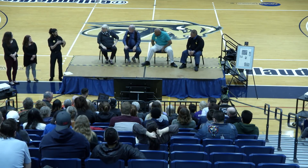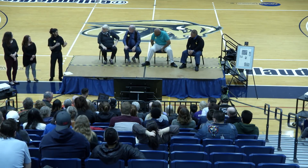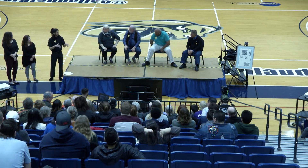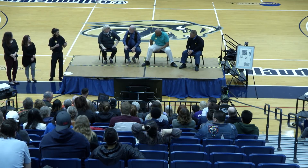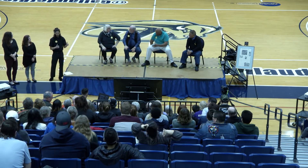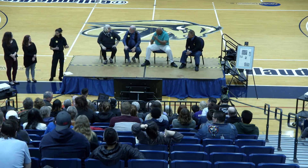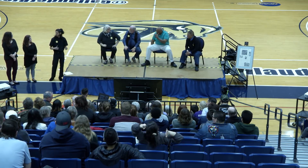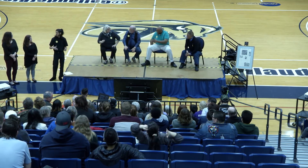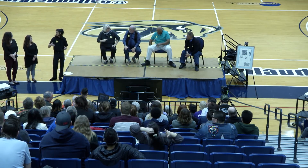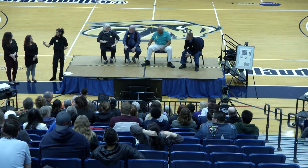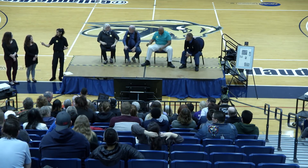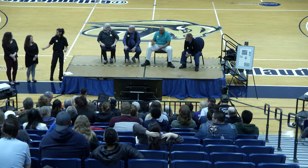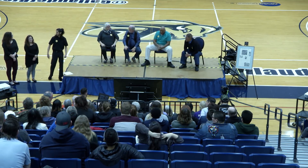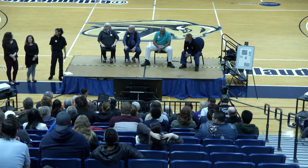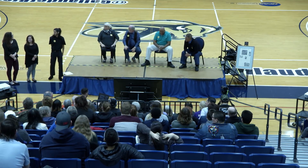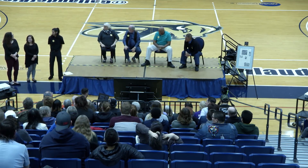Thank you for sharing that.